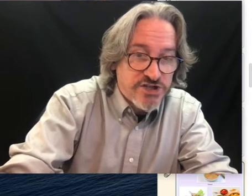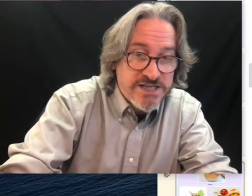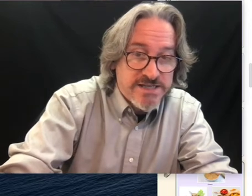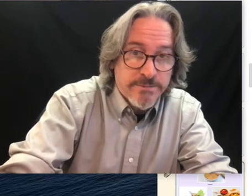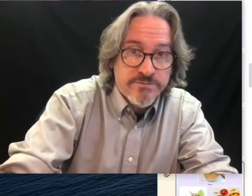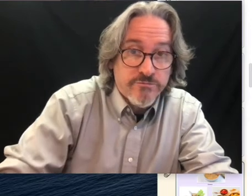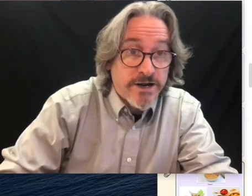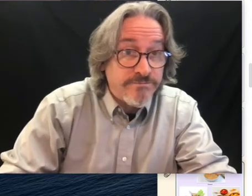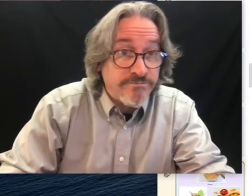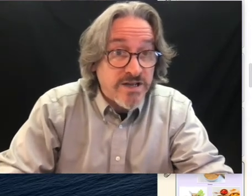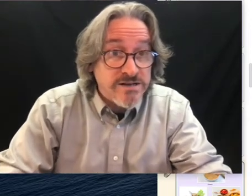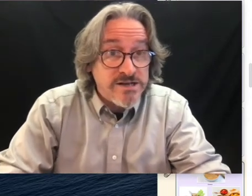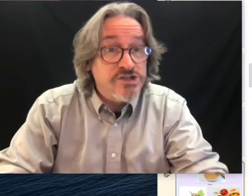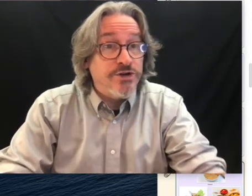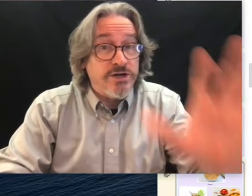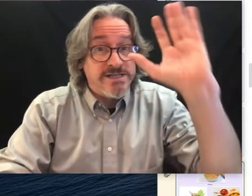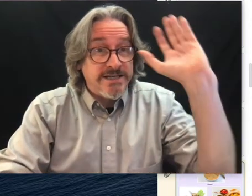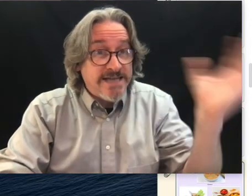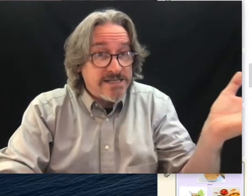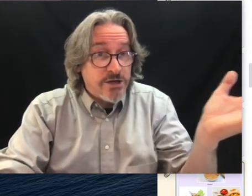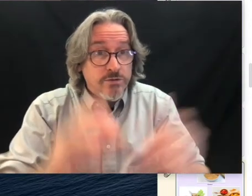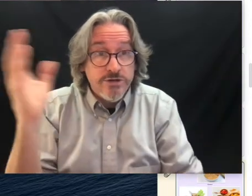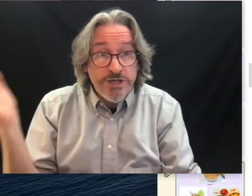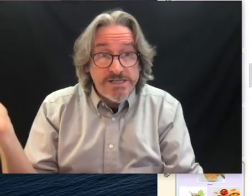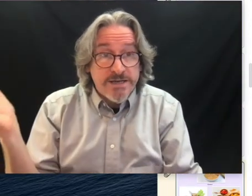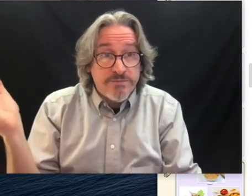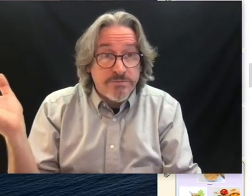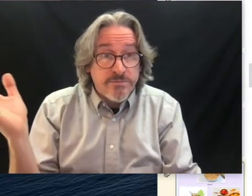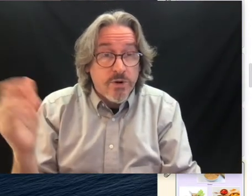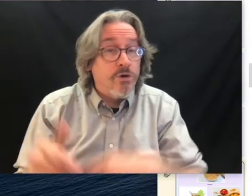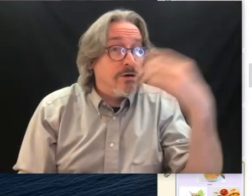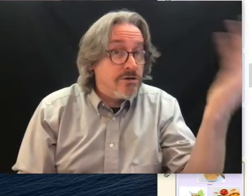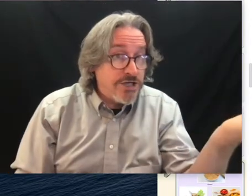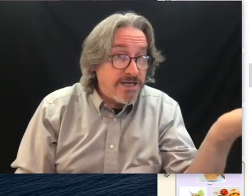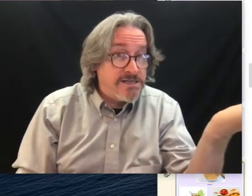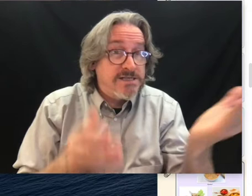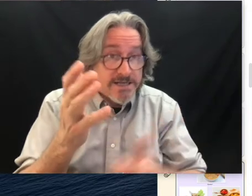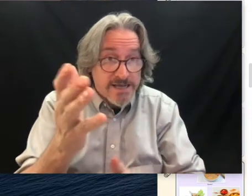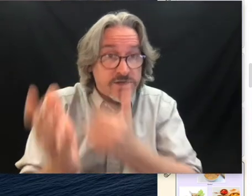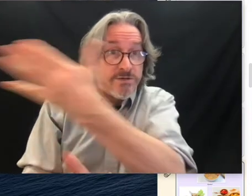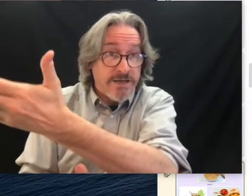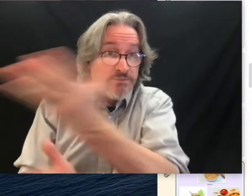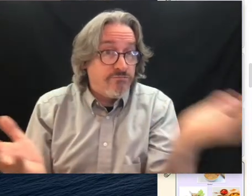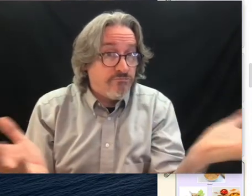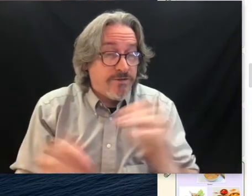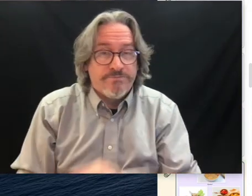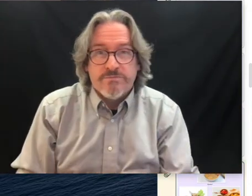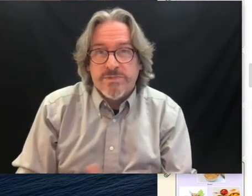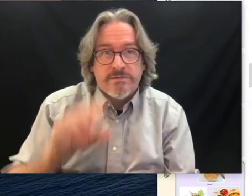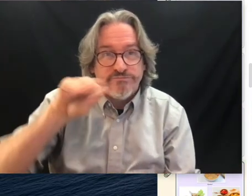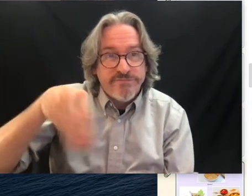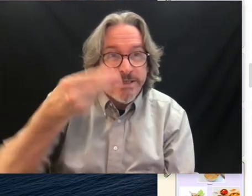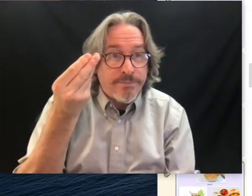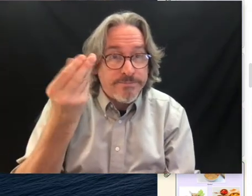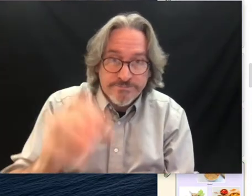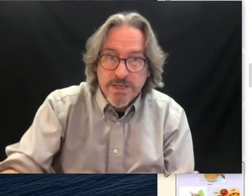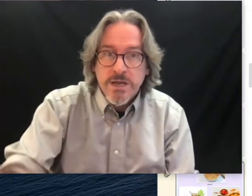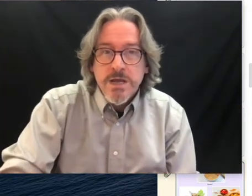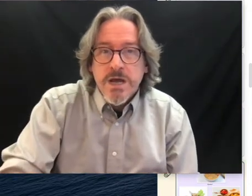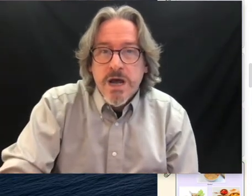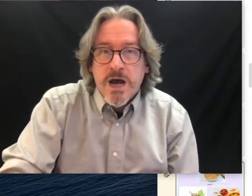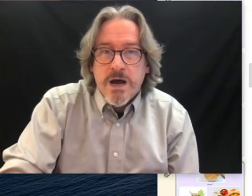it's cheese dip, right? So you're going to sign queso, cheese dip, or cheese, queso dip. Right? Dip.